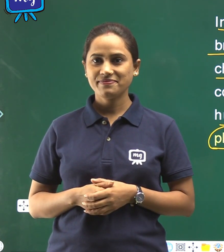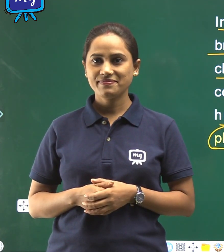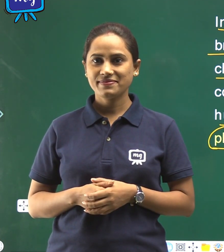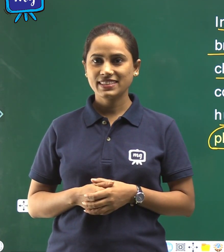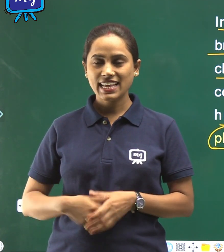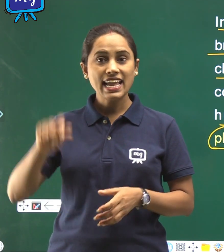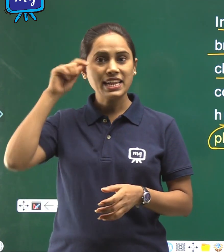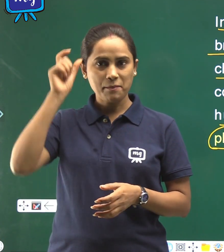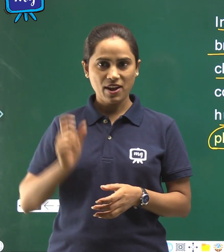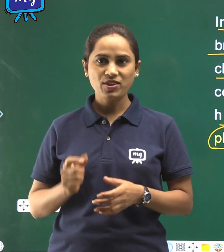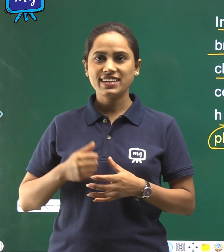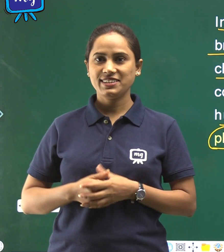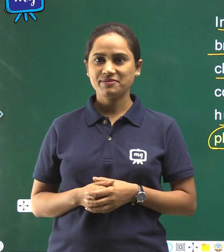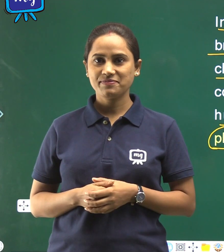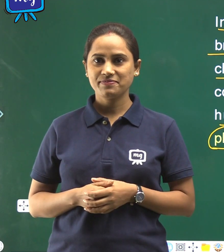depravity,